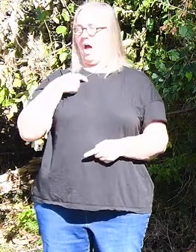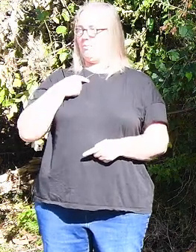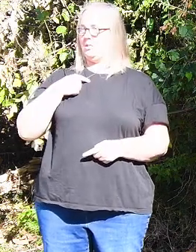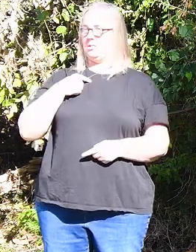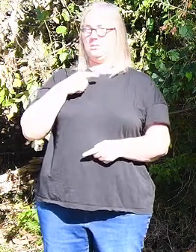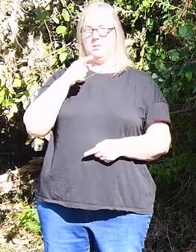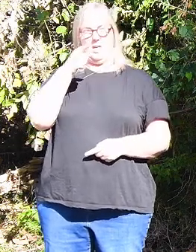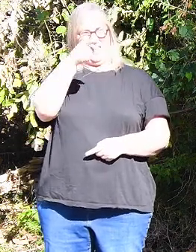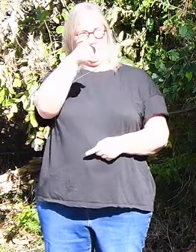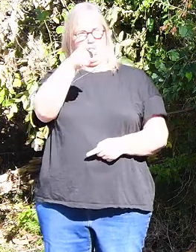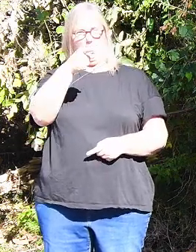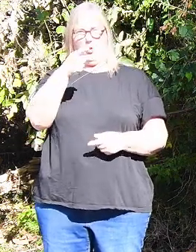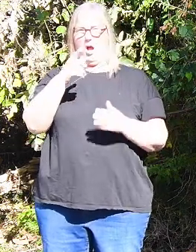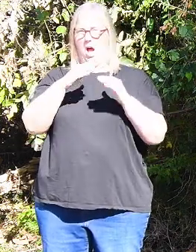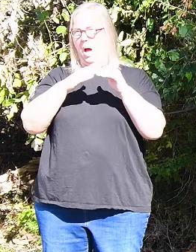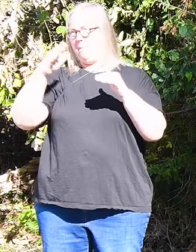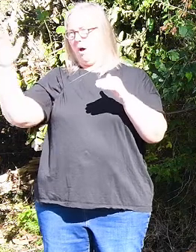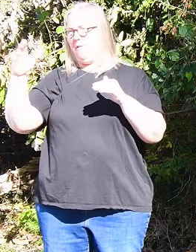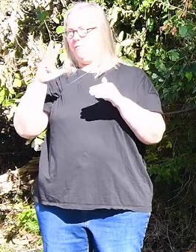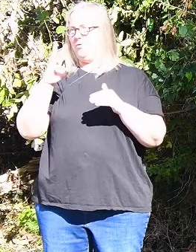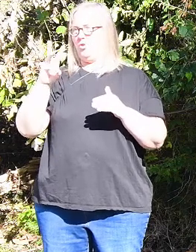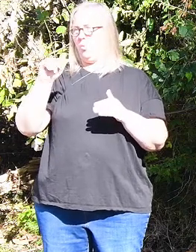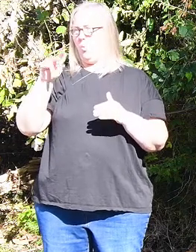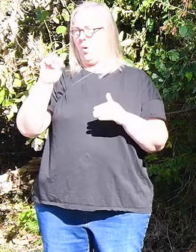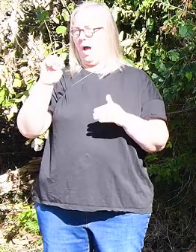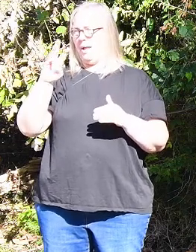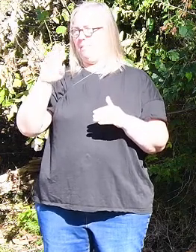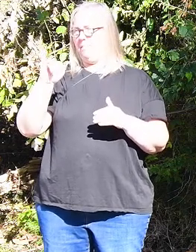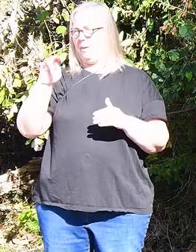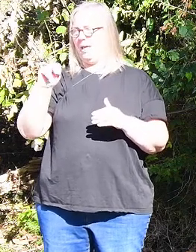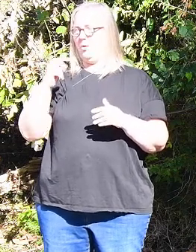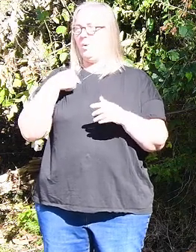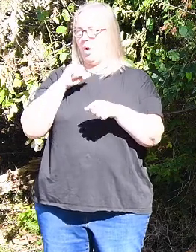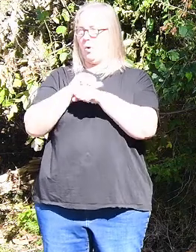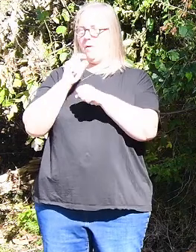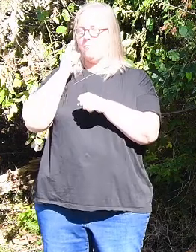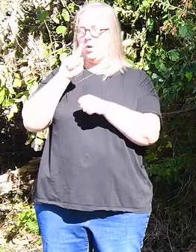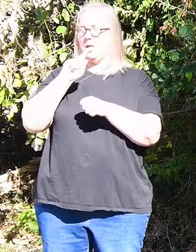the wine bin when I worked for the Center for Watershed Protection. I was working on the